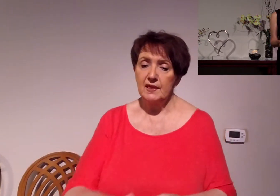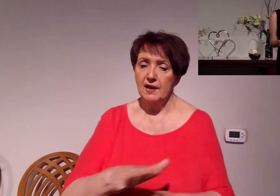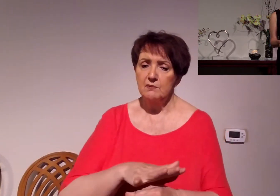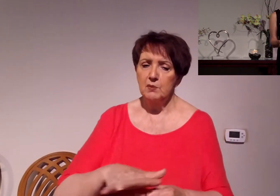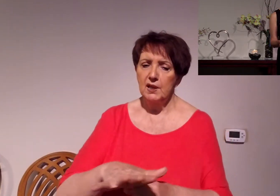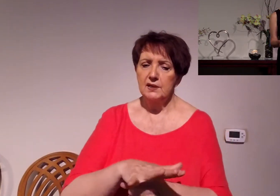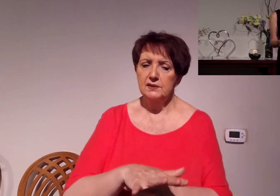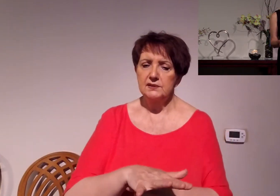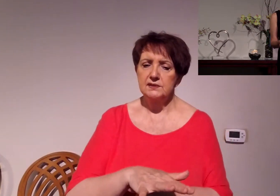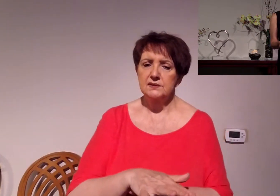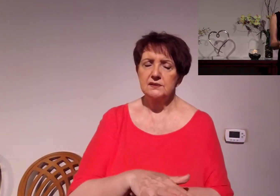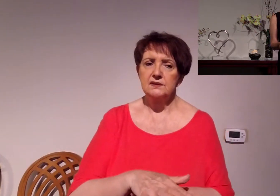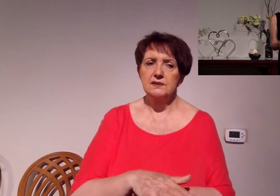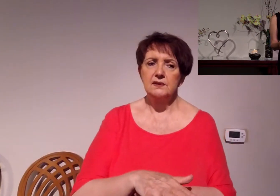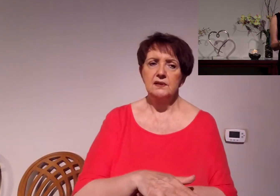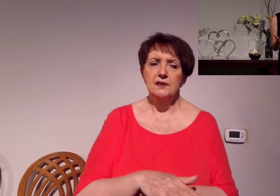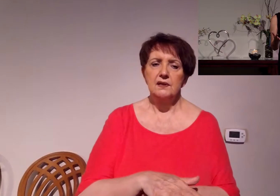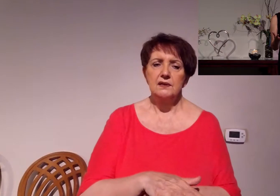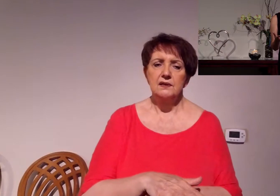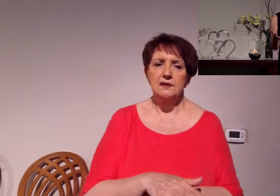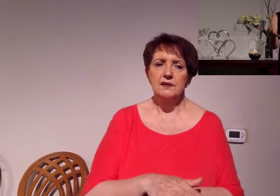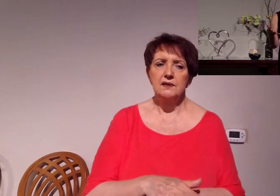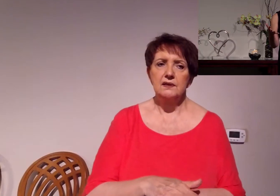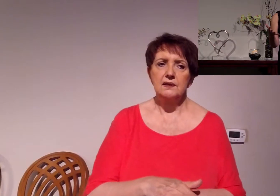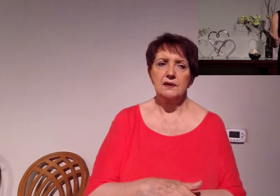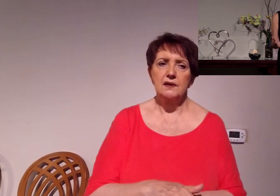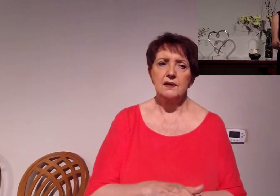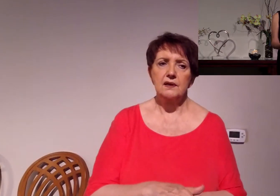see the most,